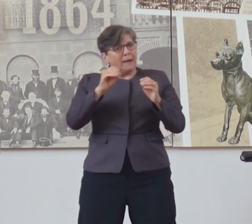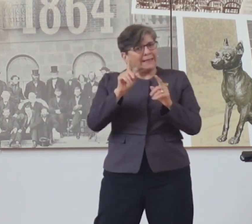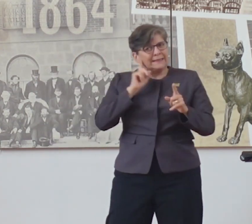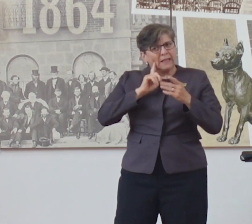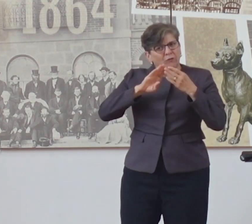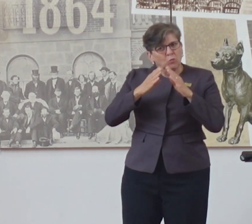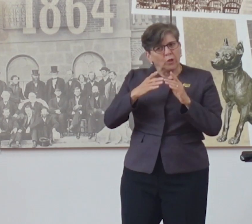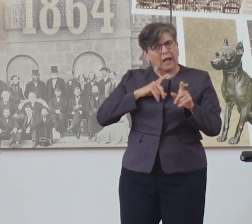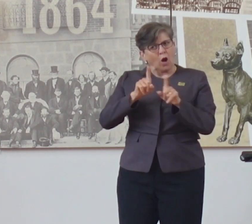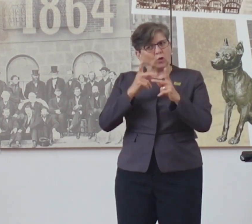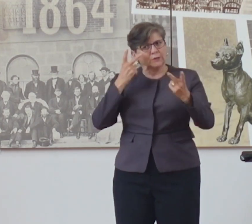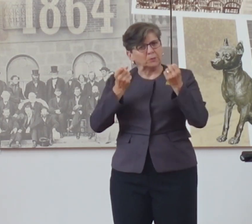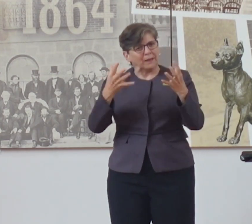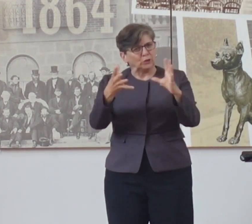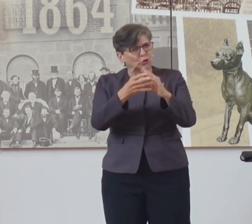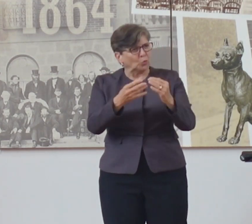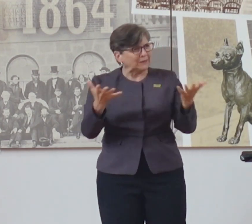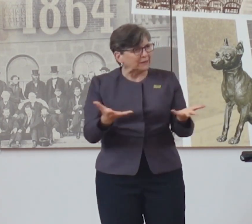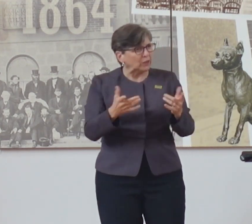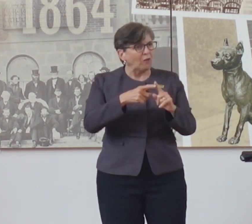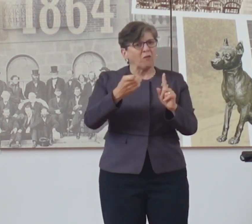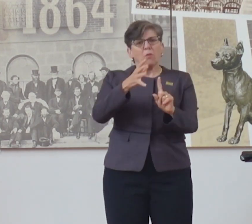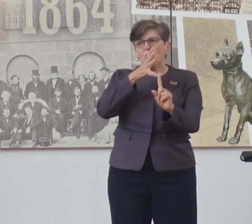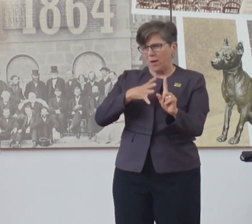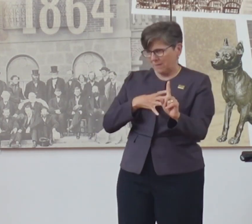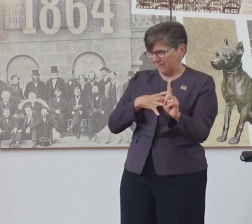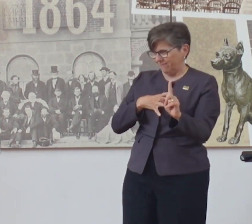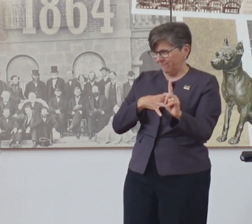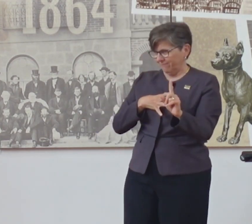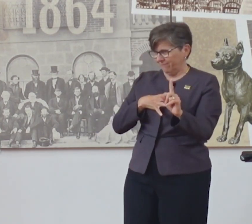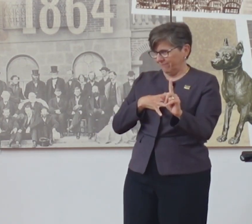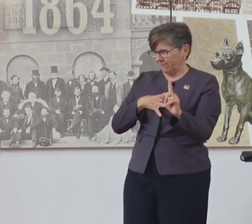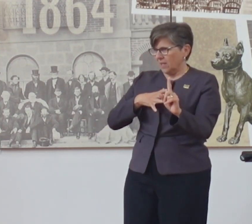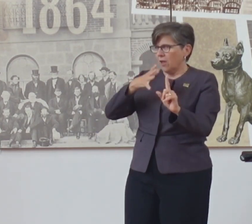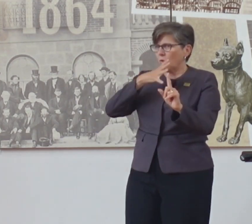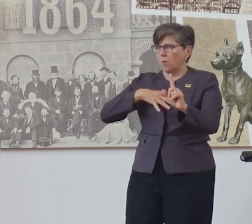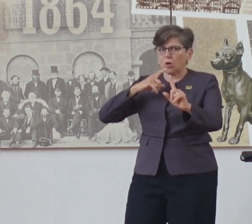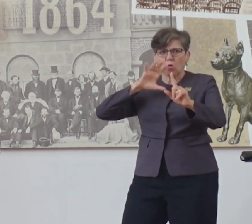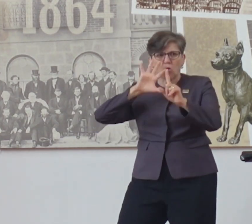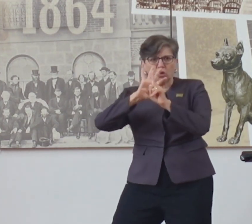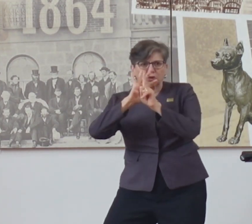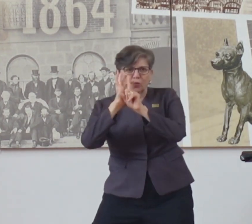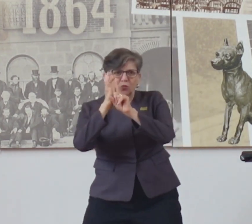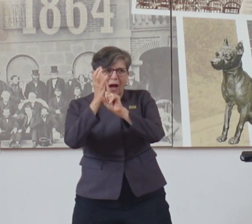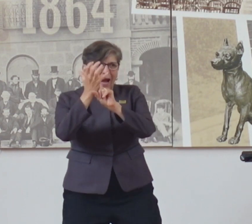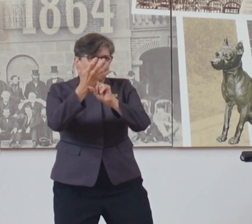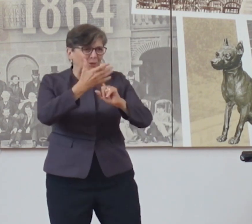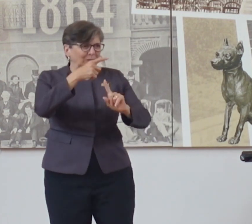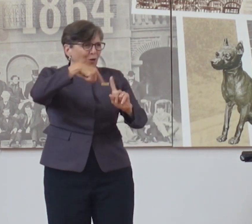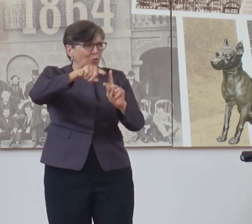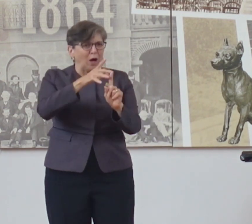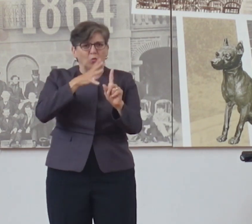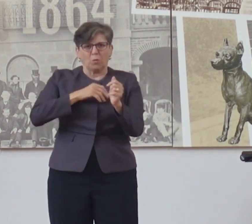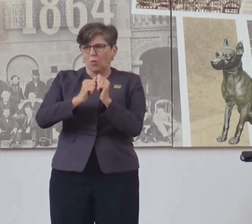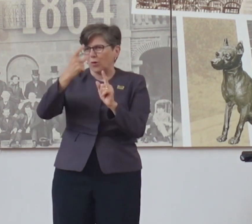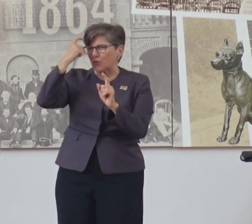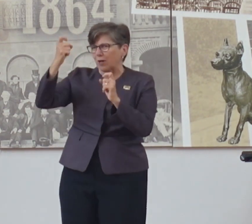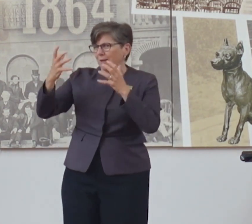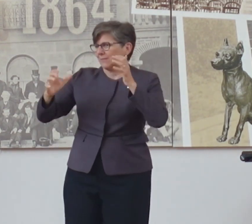come together united through their hearts. I think there are so many stories here we hear of what a wonderful woman she was and how she was surrounded by other